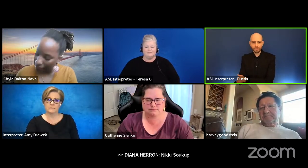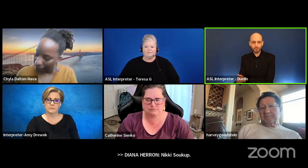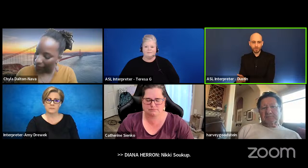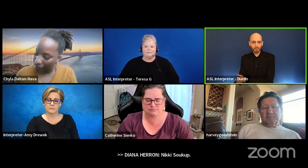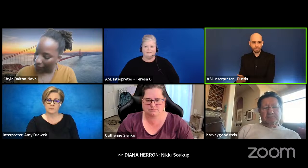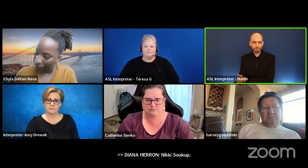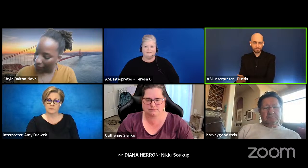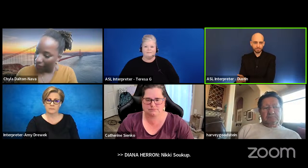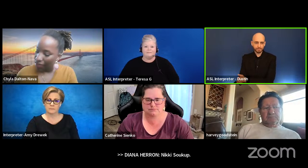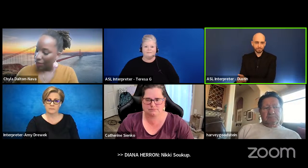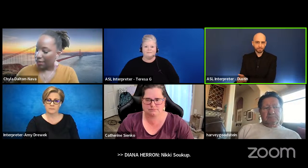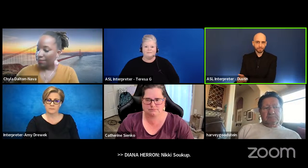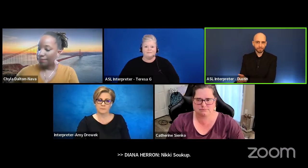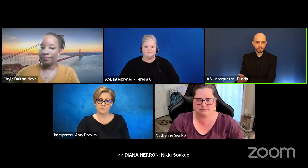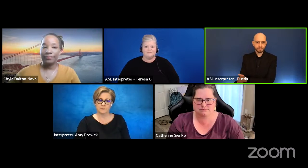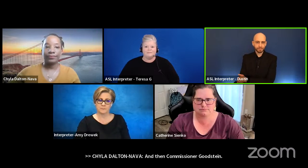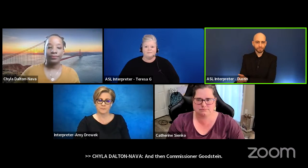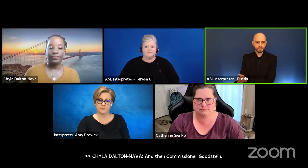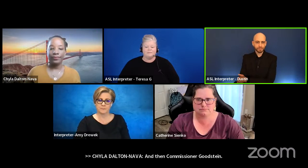Nikki Sukup.